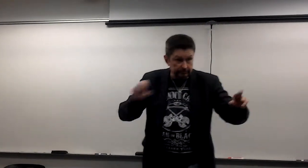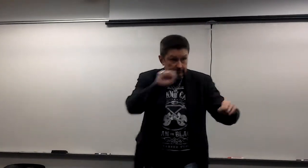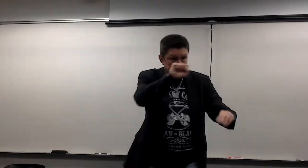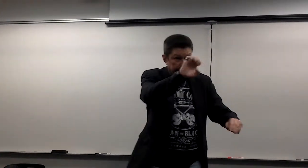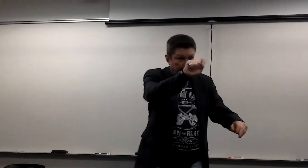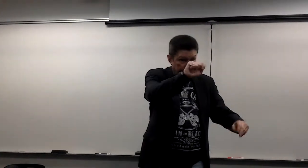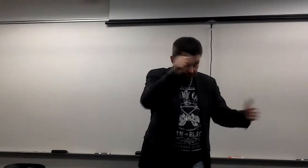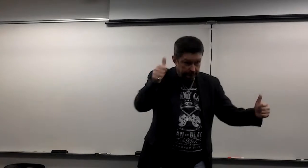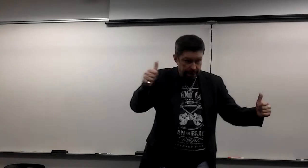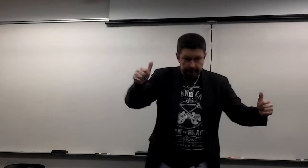ready?